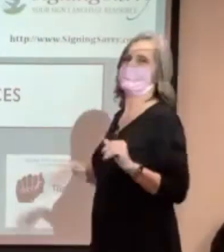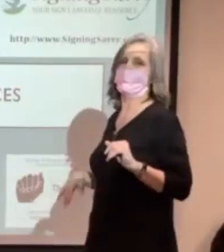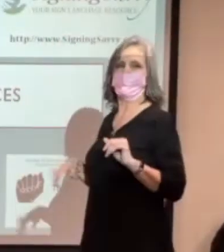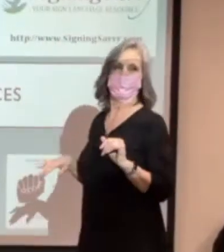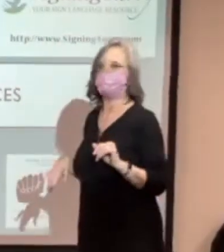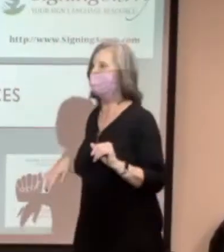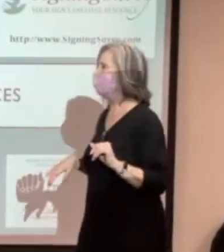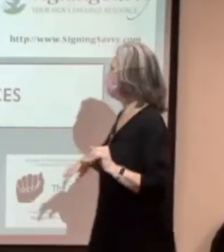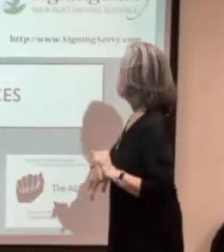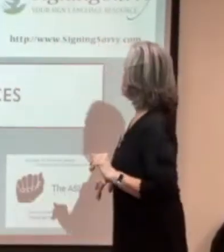the smart board.